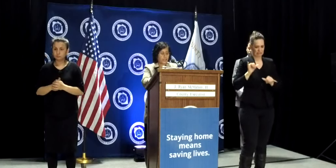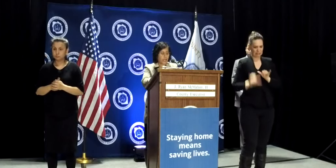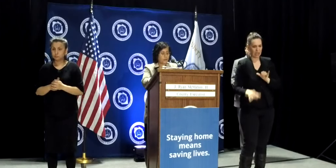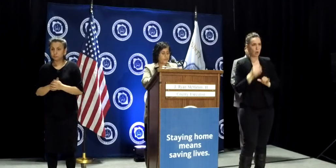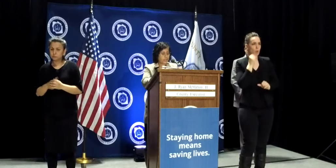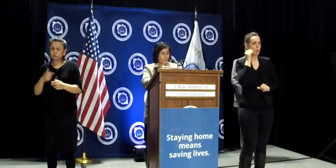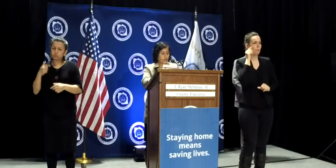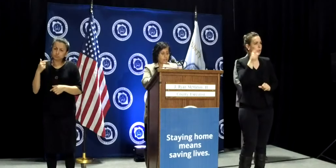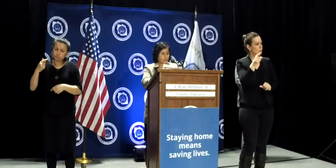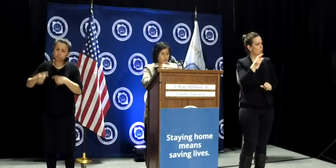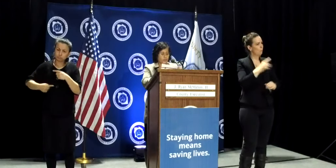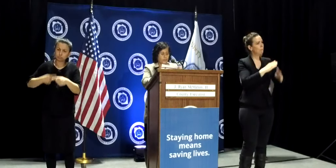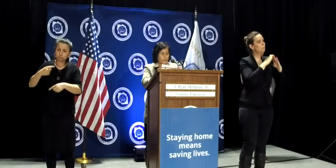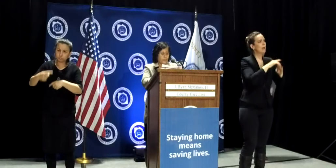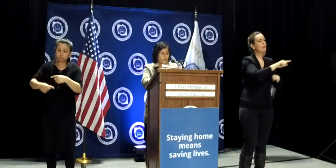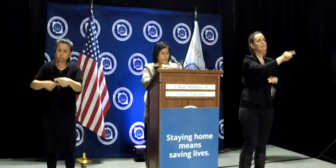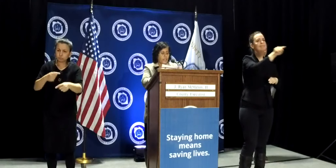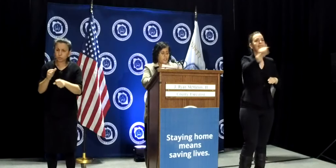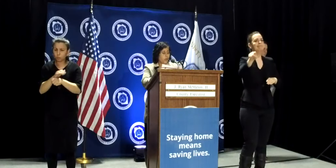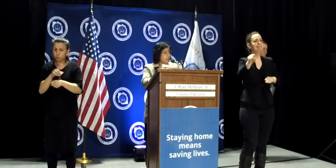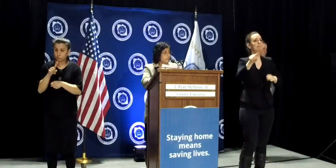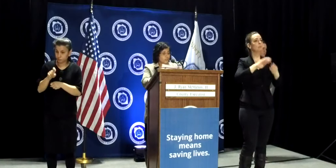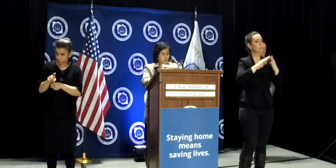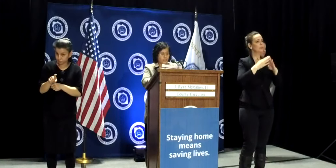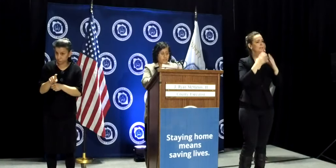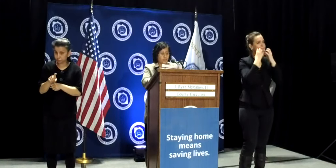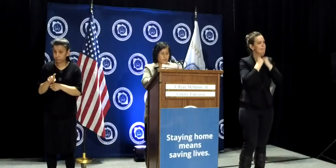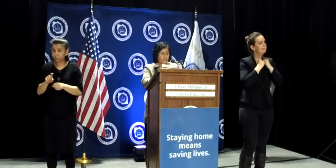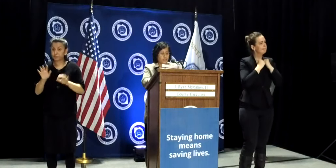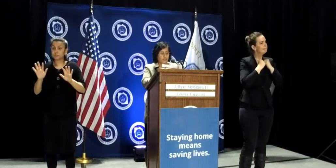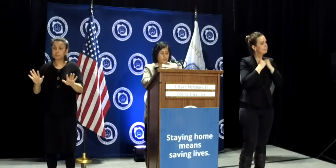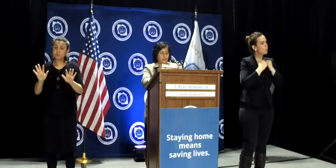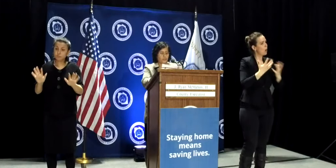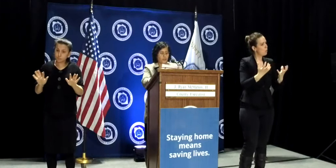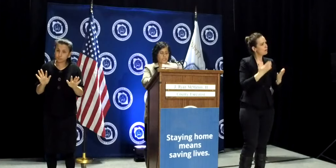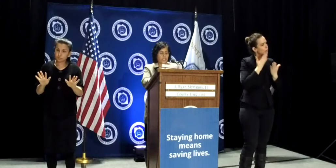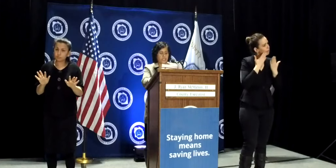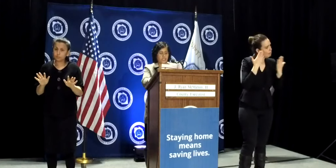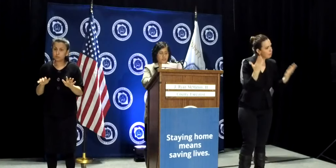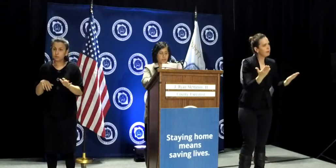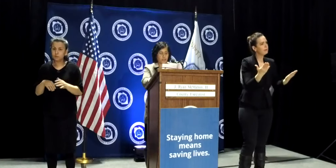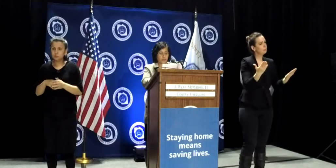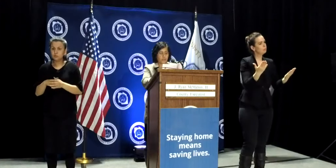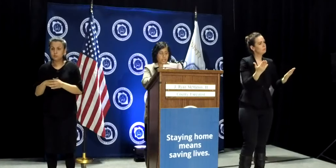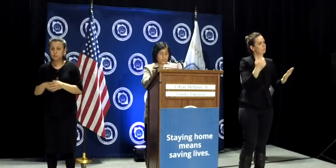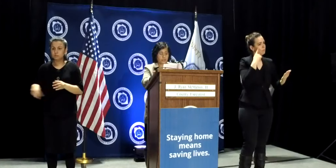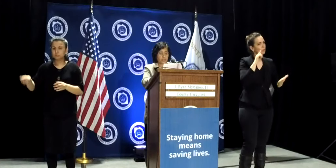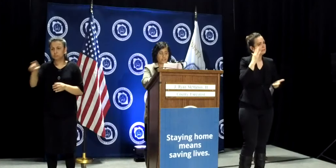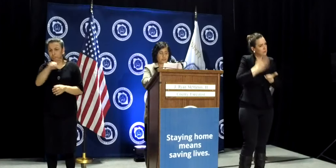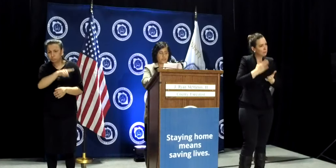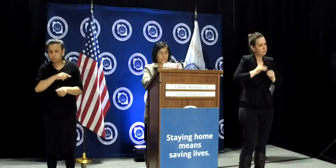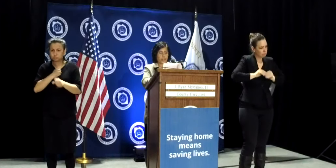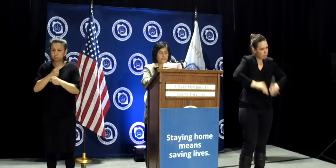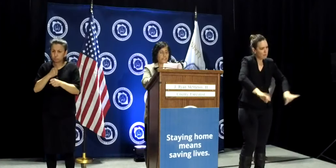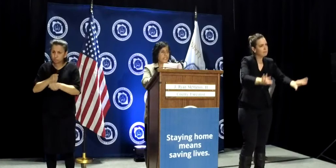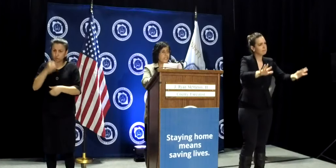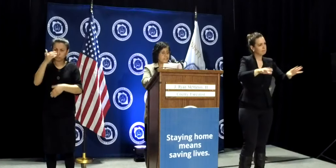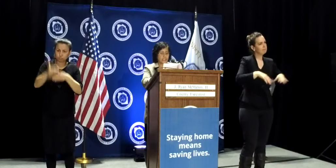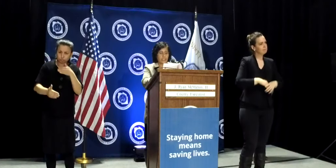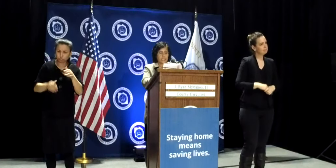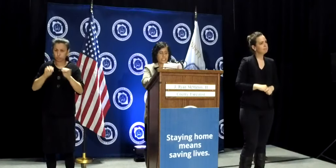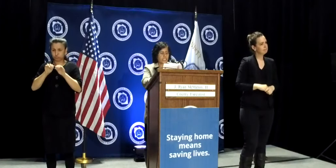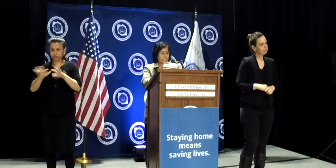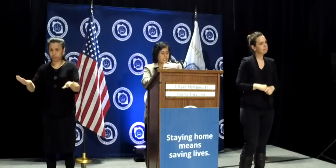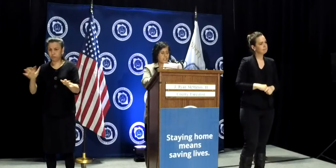territory. I want to thank all those. And all of this work to prevent transmission of COVID-19 is possible, as I mentioned, with the